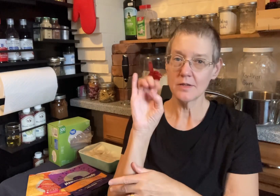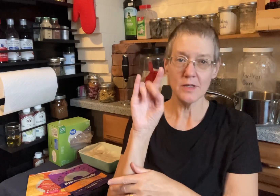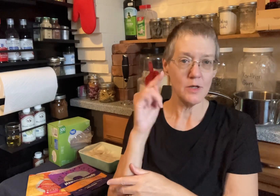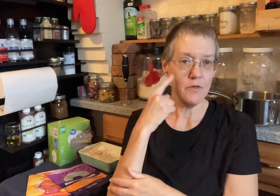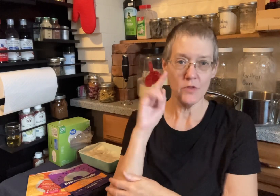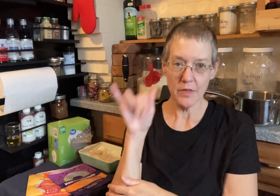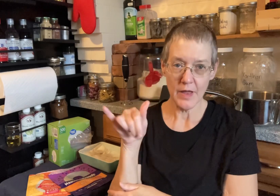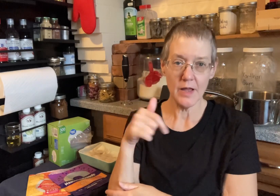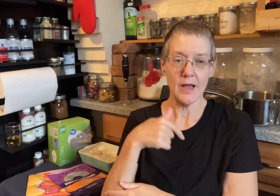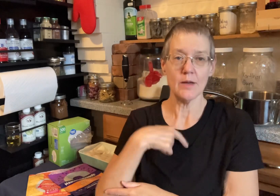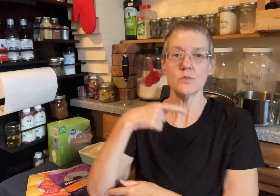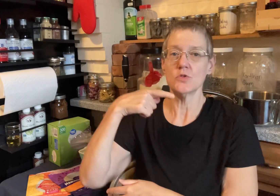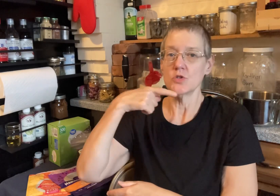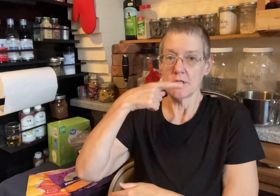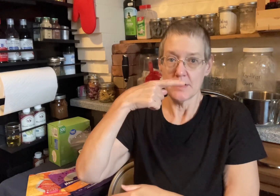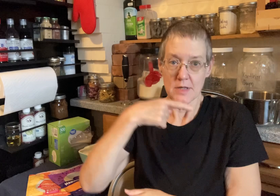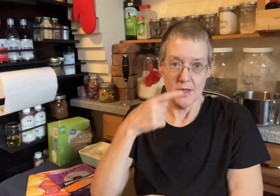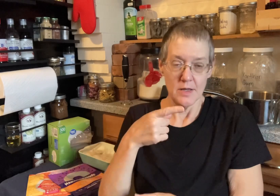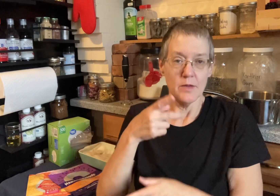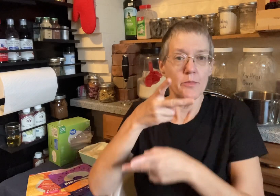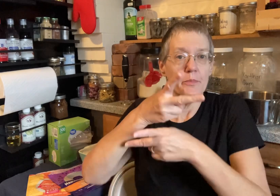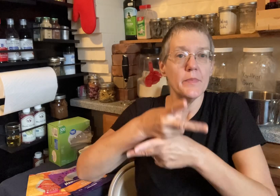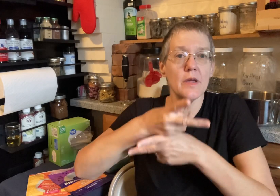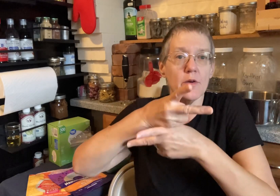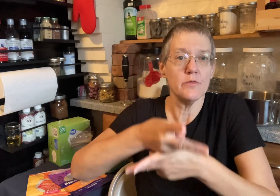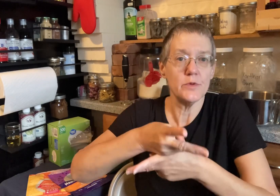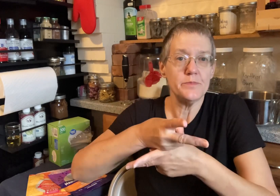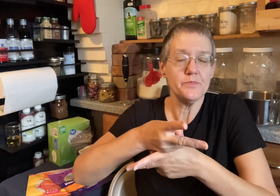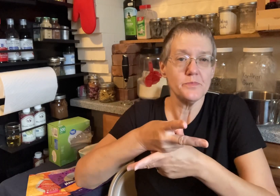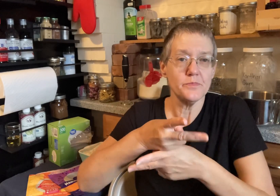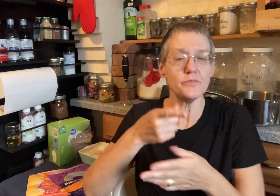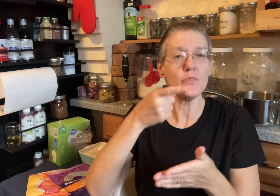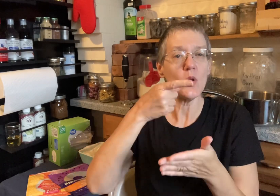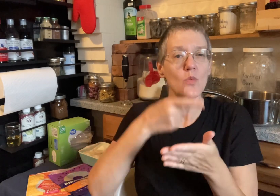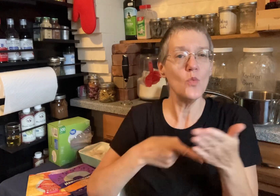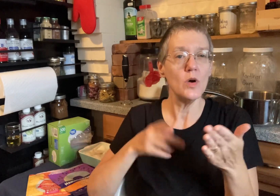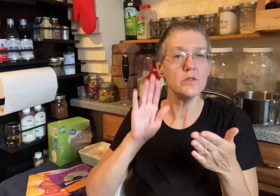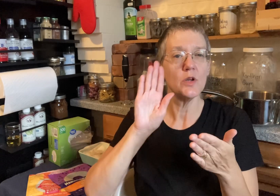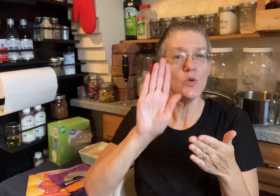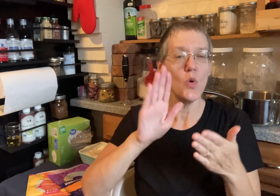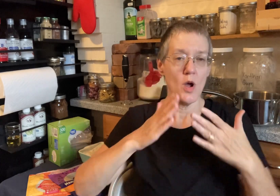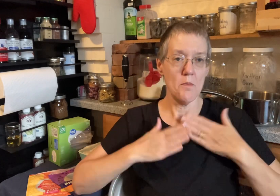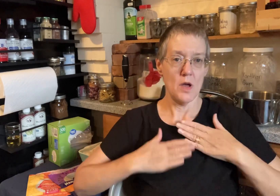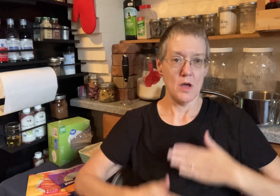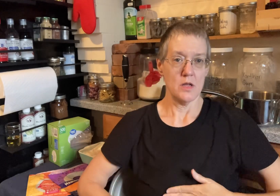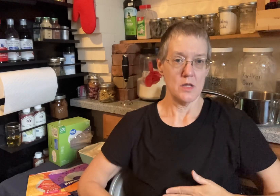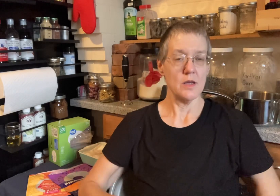Not criticizing those reasons for doing keto. I'm just saying, be careful.